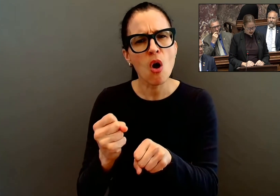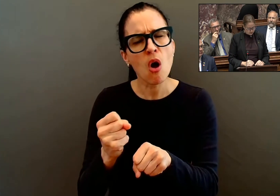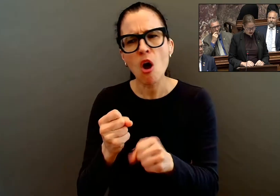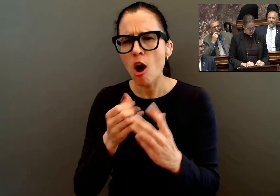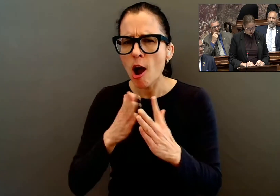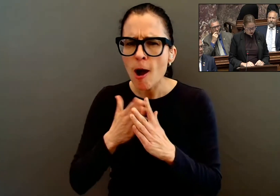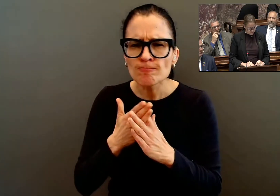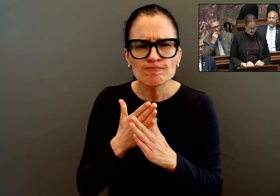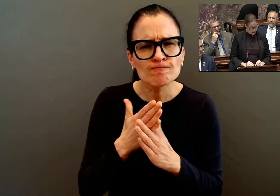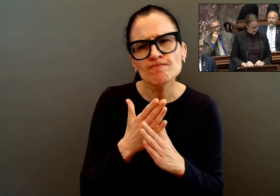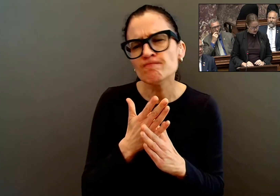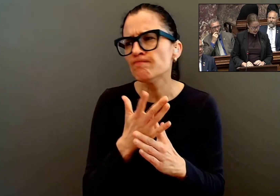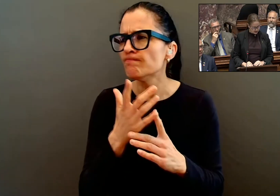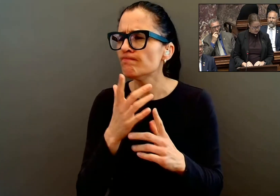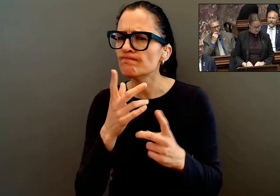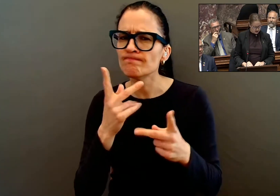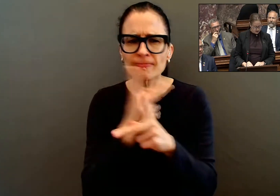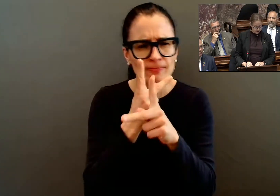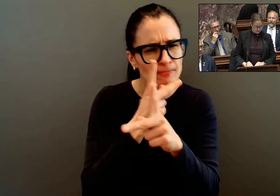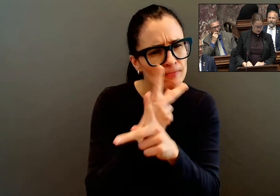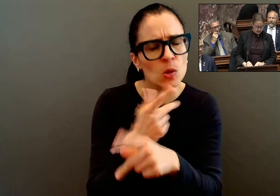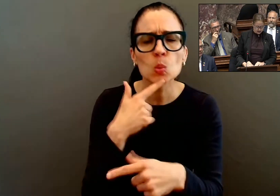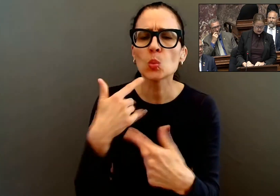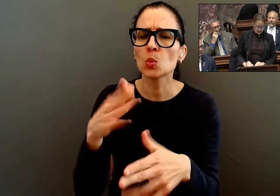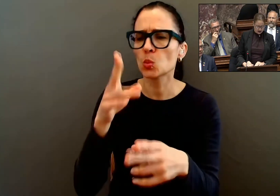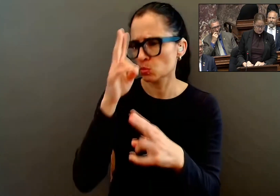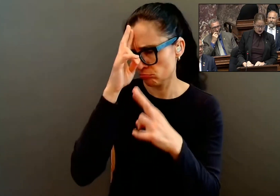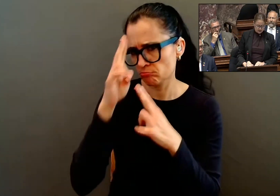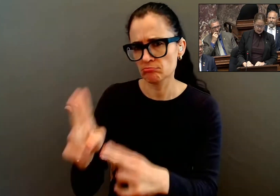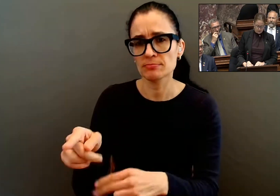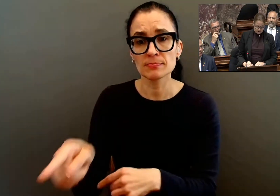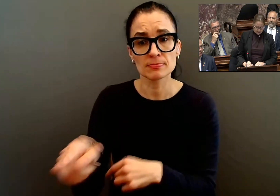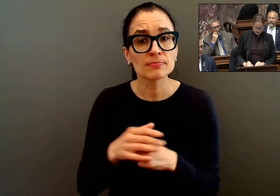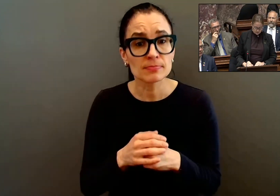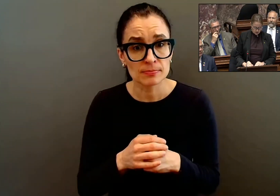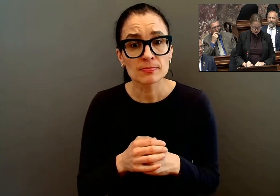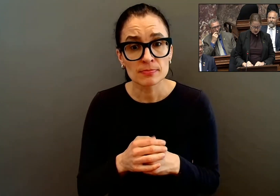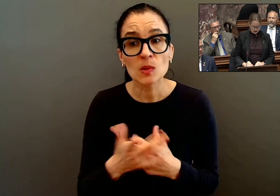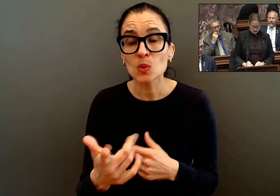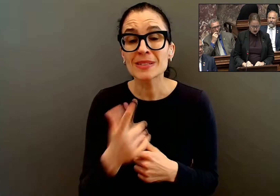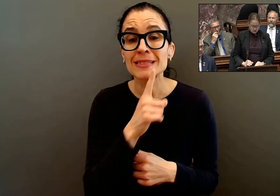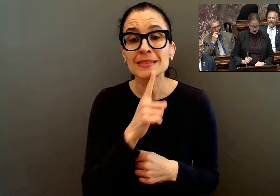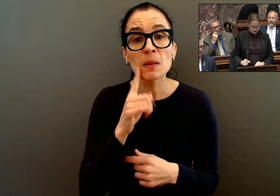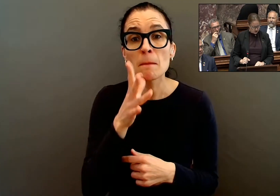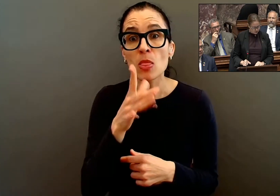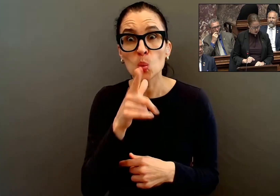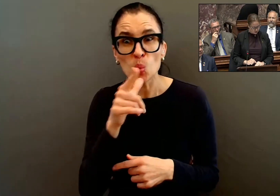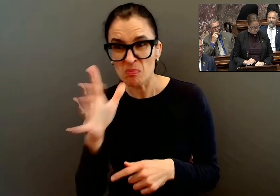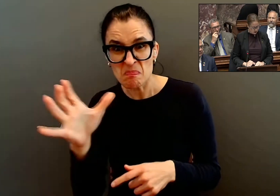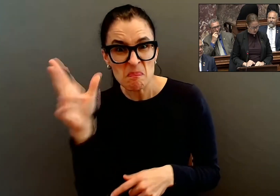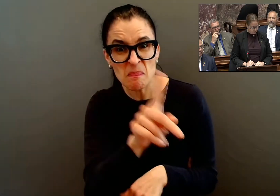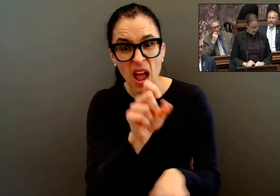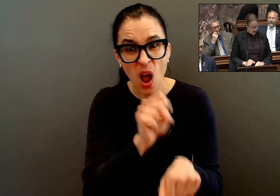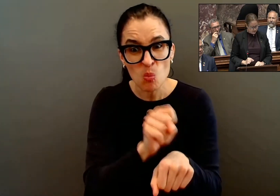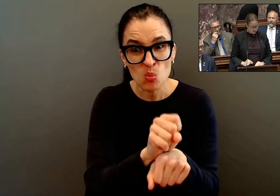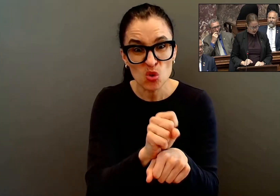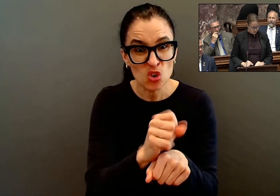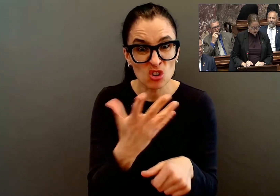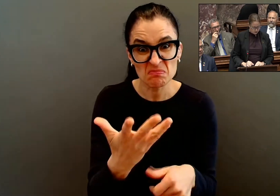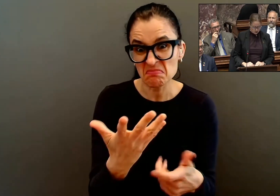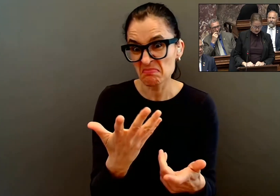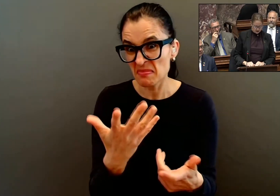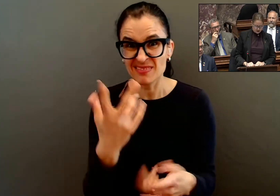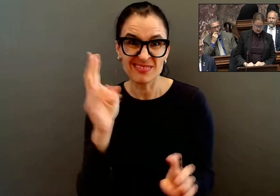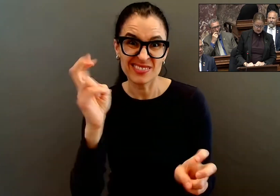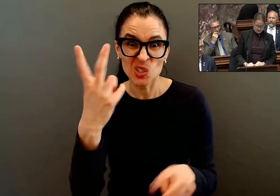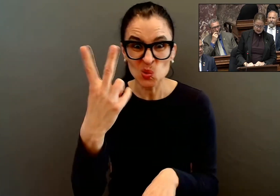after back-to-back jobs to catch the last 15 minutes of their kids' game, to help with science projects, throw in 2 loads of laundry, then meal